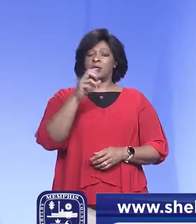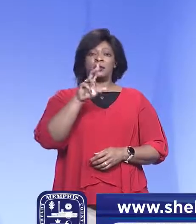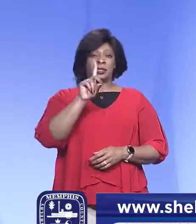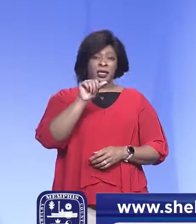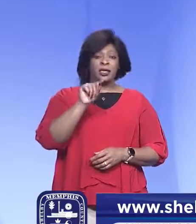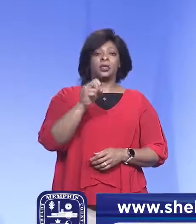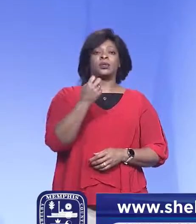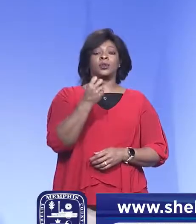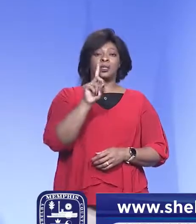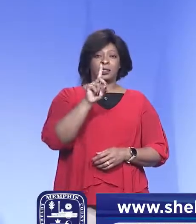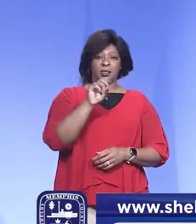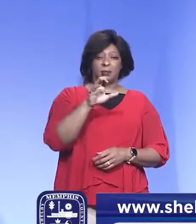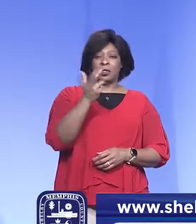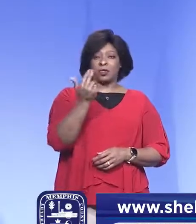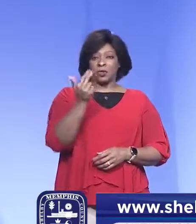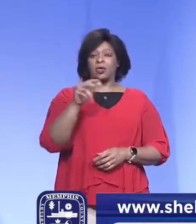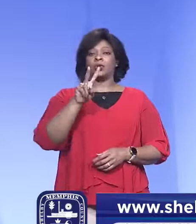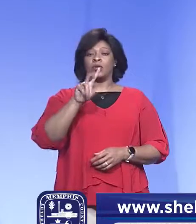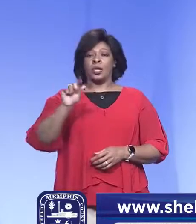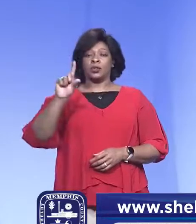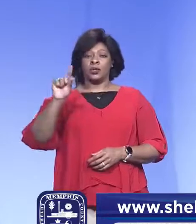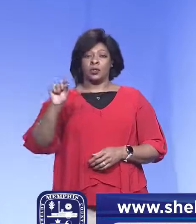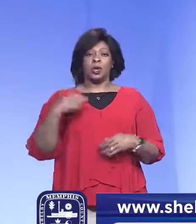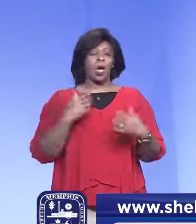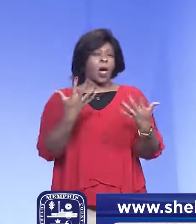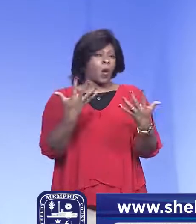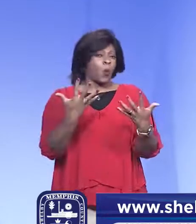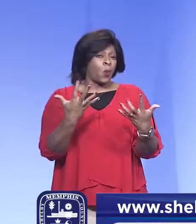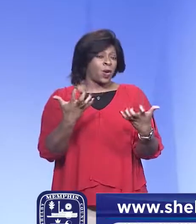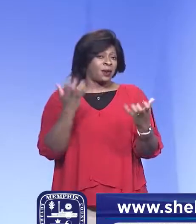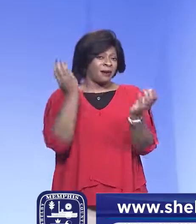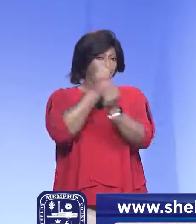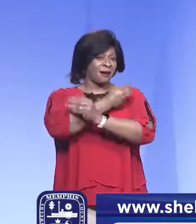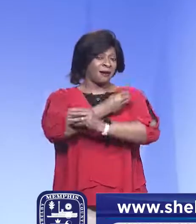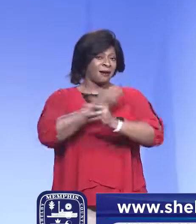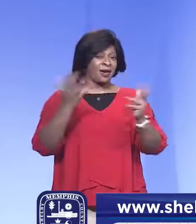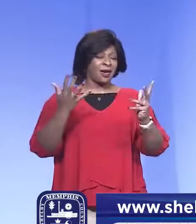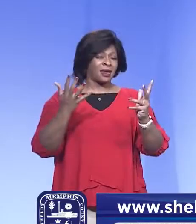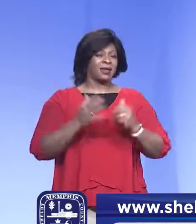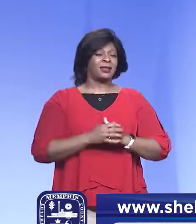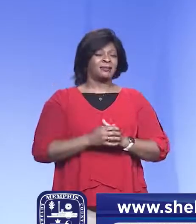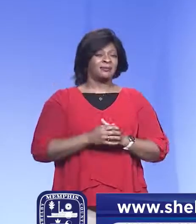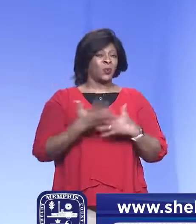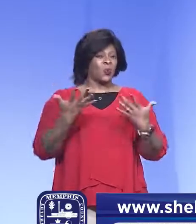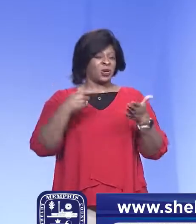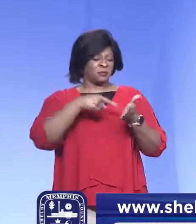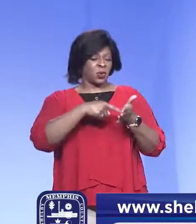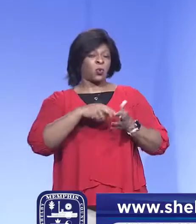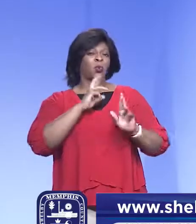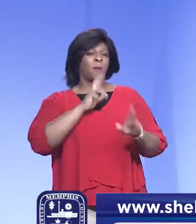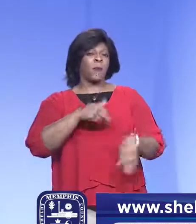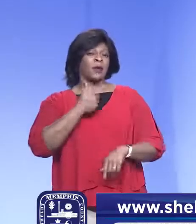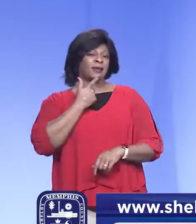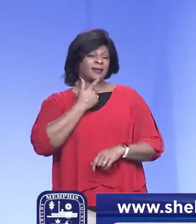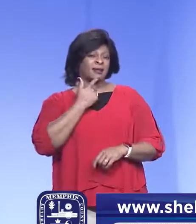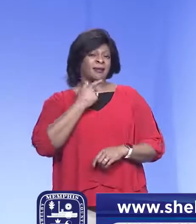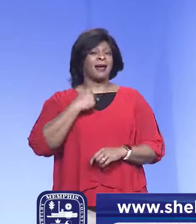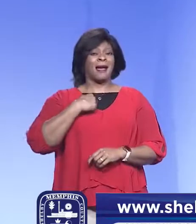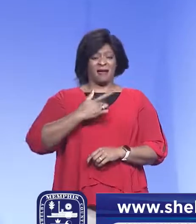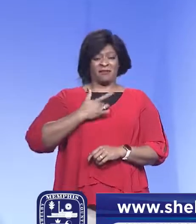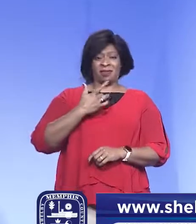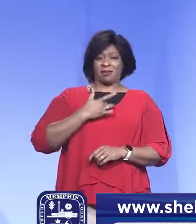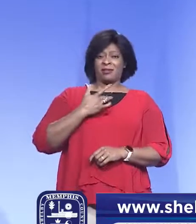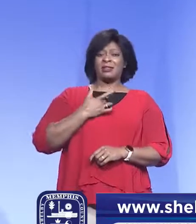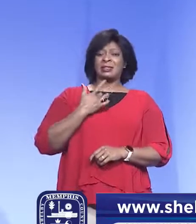12/13/2020. And I just want to highlight a couple of things in this report that I think